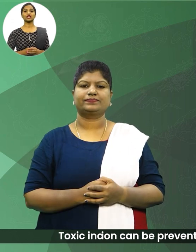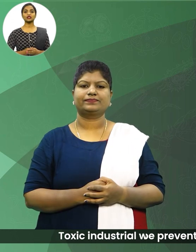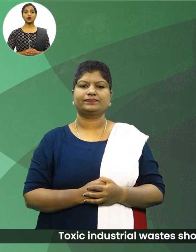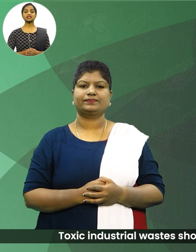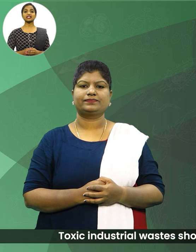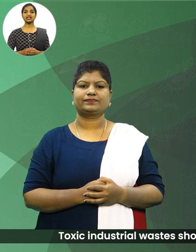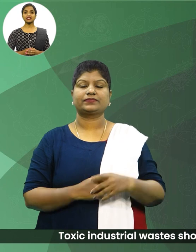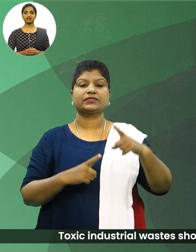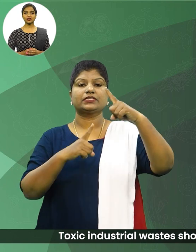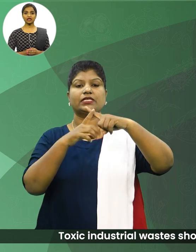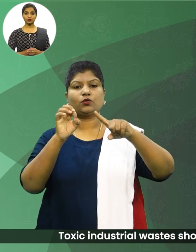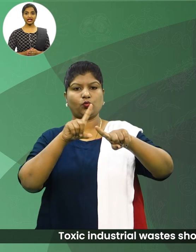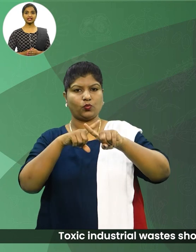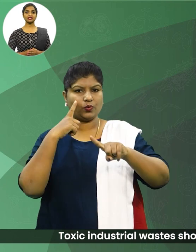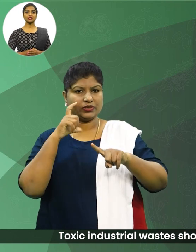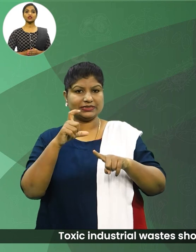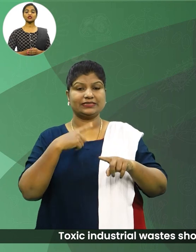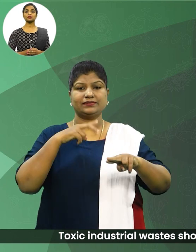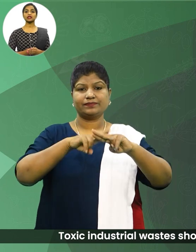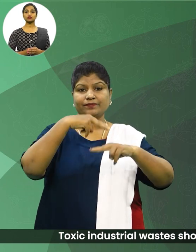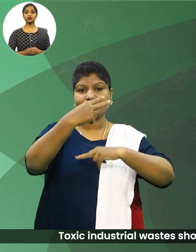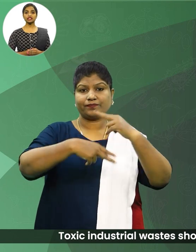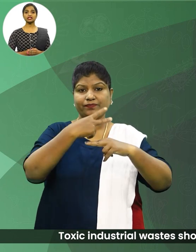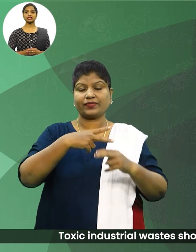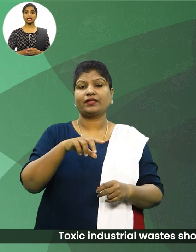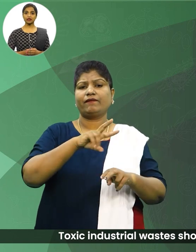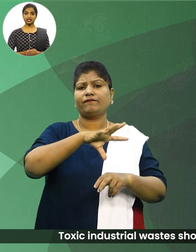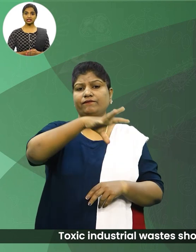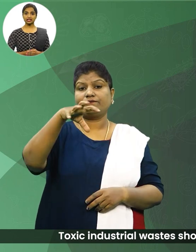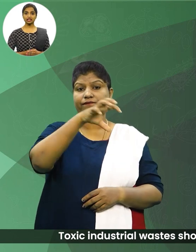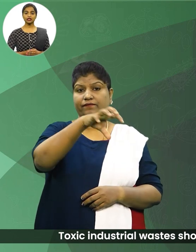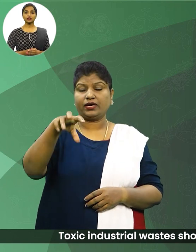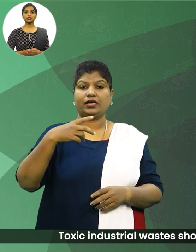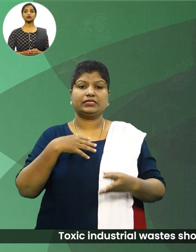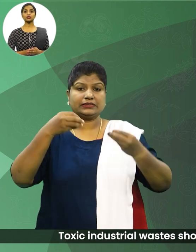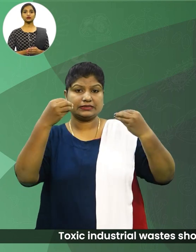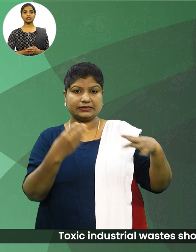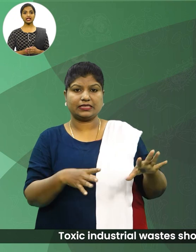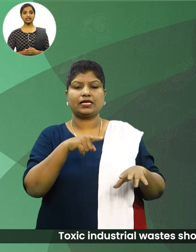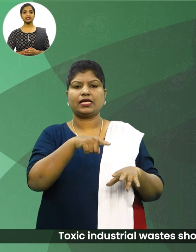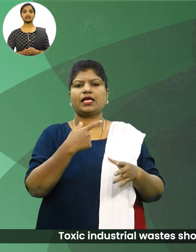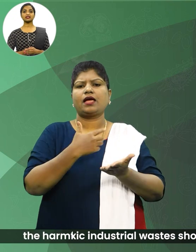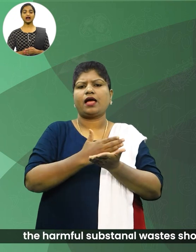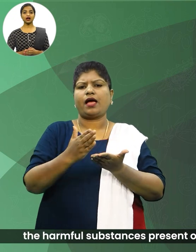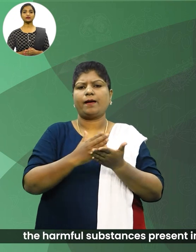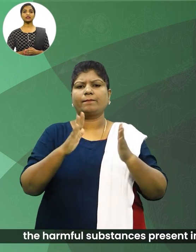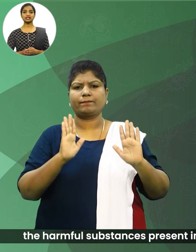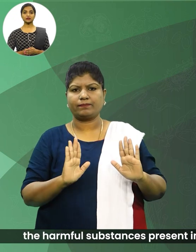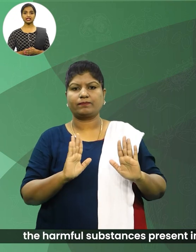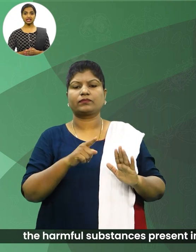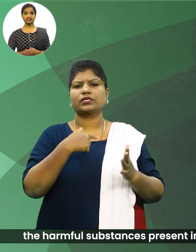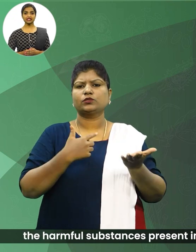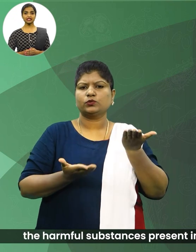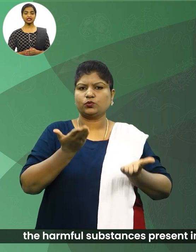Toxic industrial waste should be treated chemically to neutralize the harmful